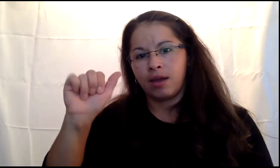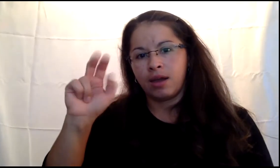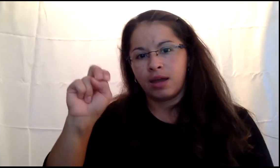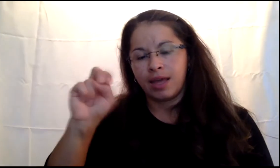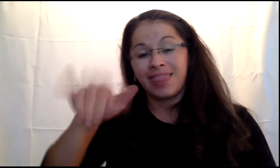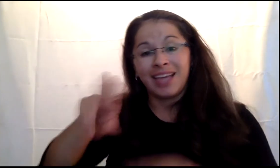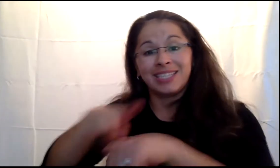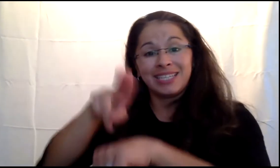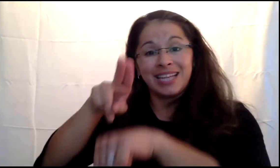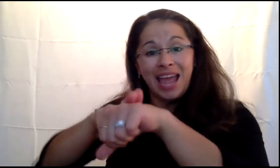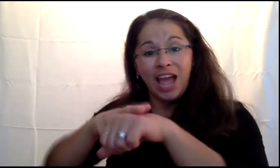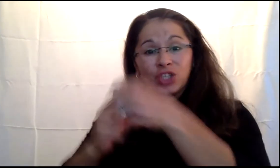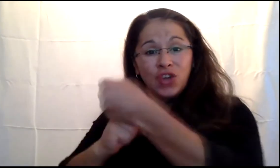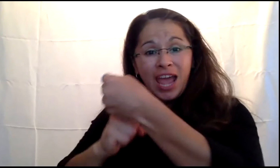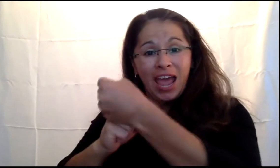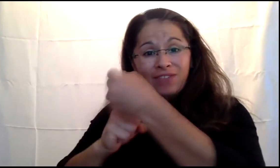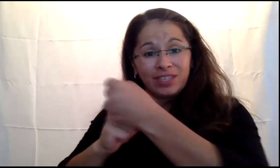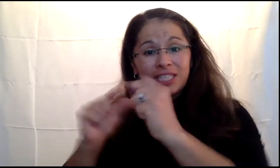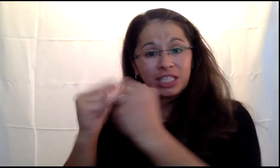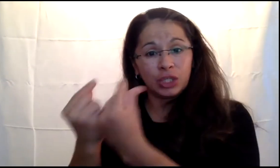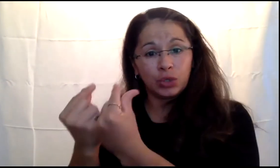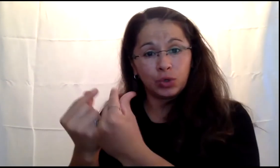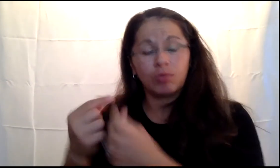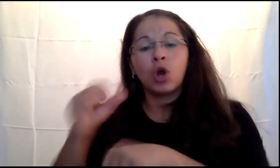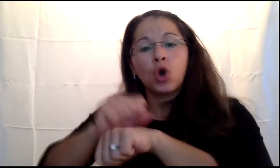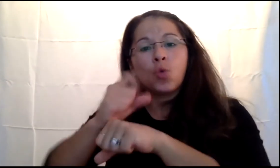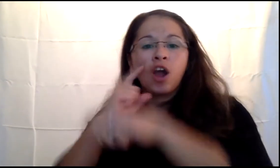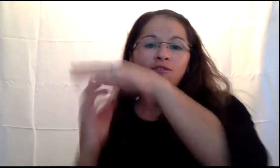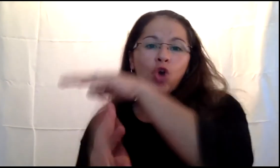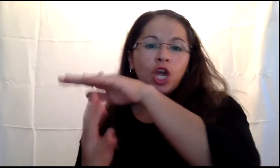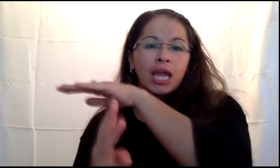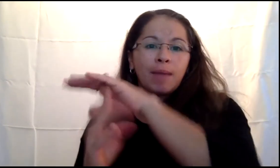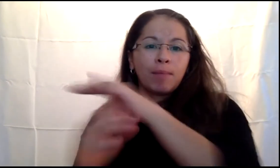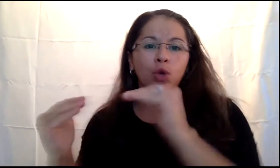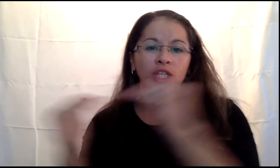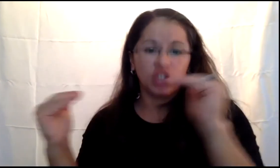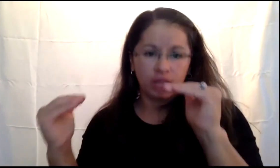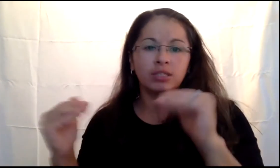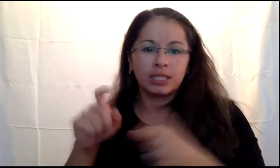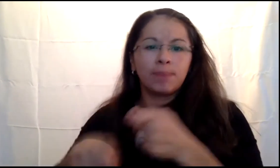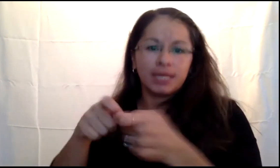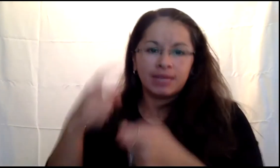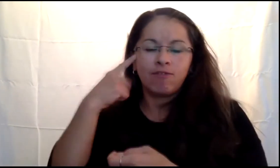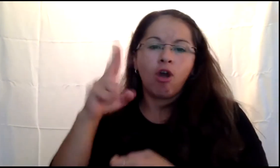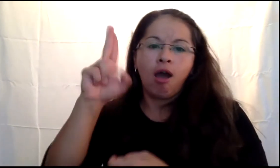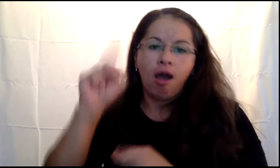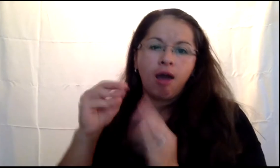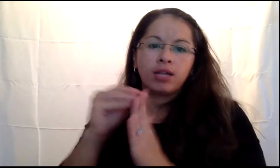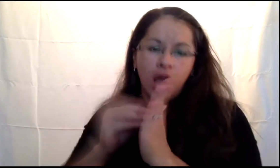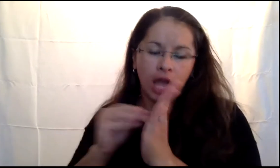that works on immigrant justice, specifically with undocumented immigrants. And there are many student chapters of that group.